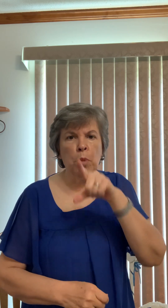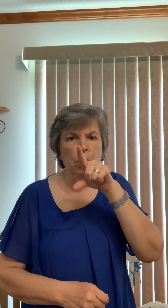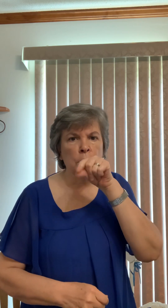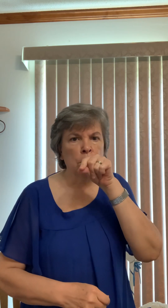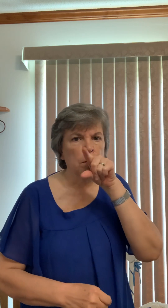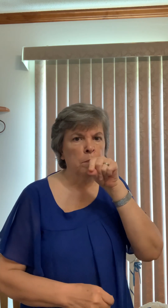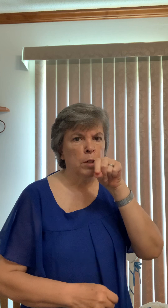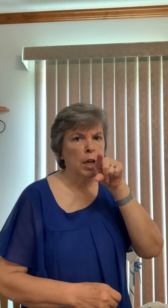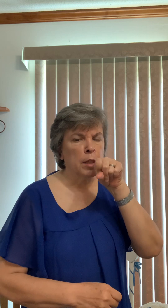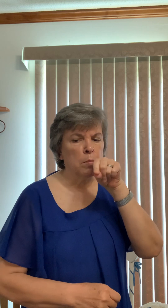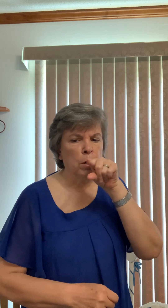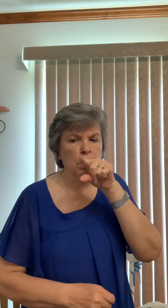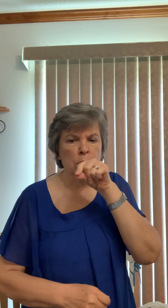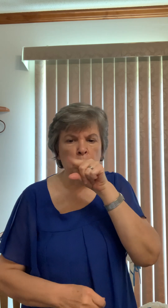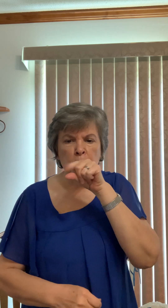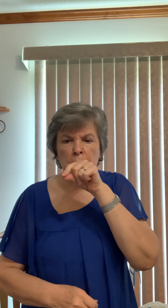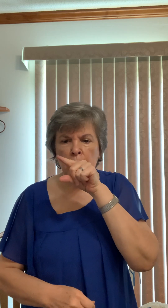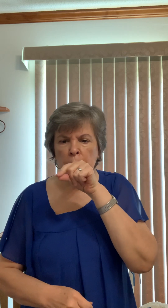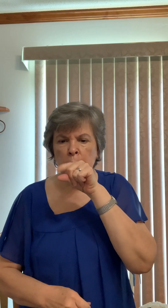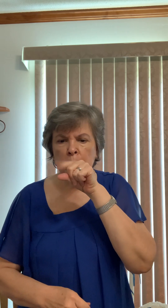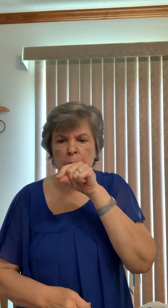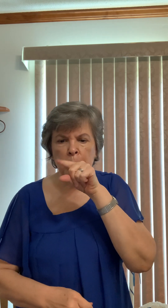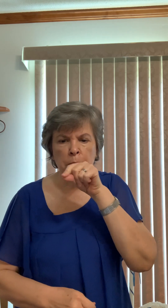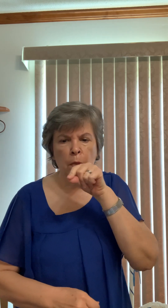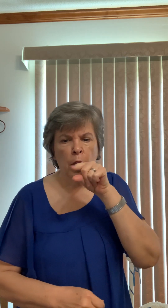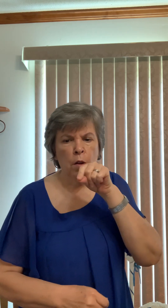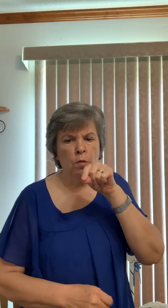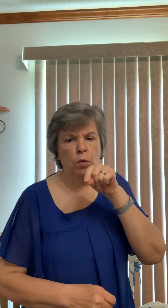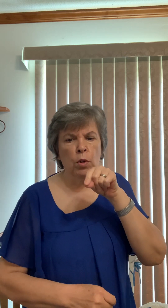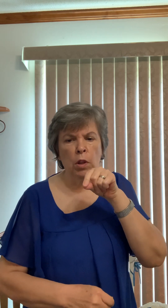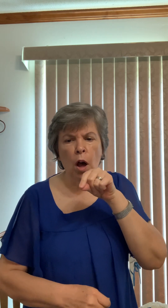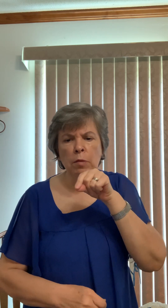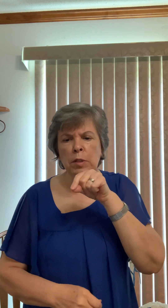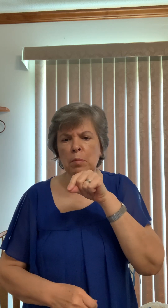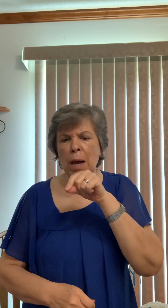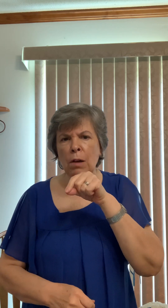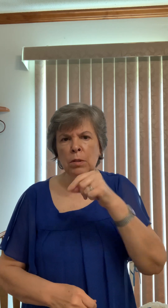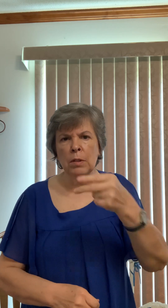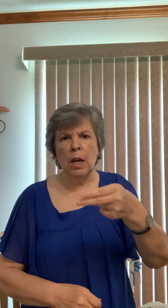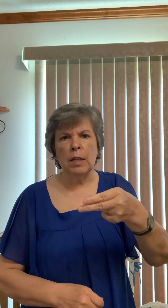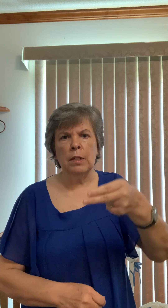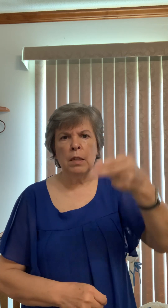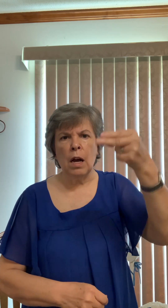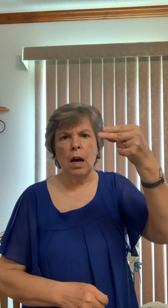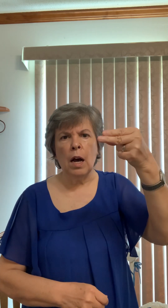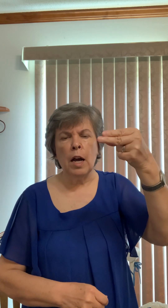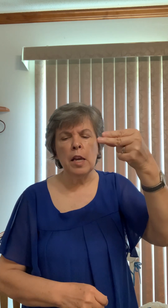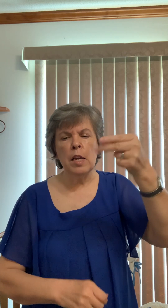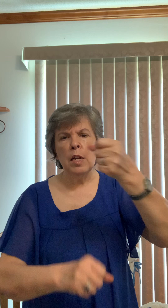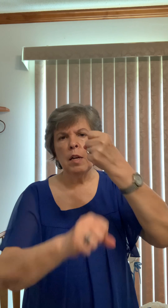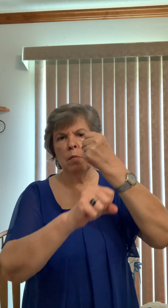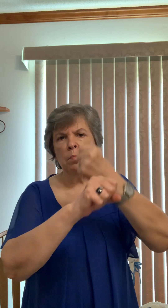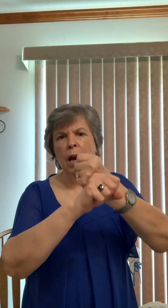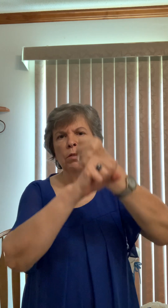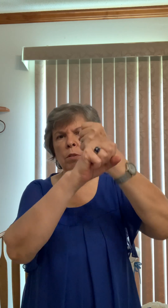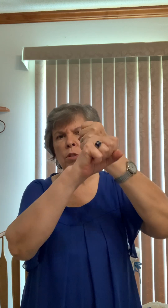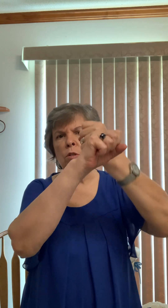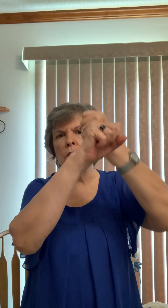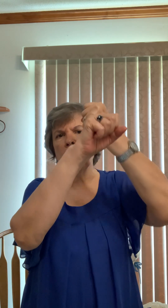Birds, you got the bird's beak here. For lofty mountain, I did high mountain. You could leave